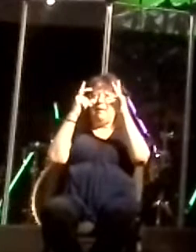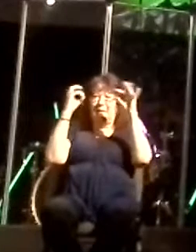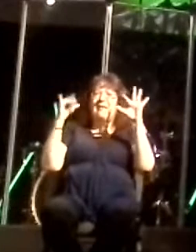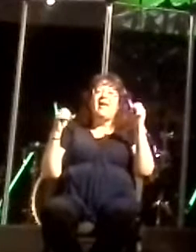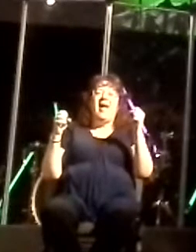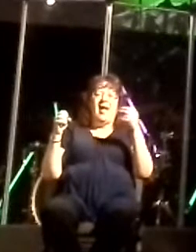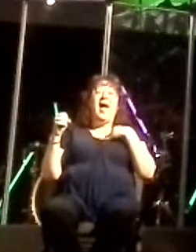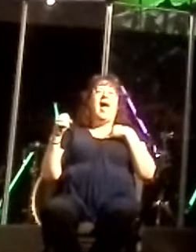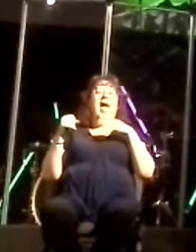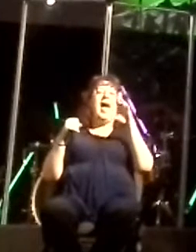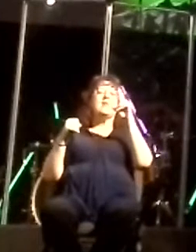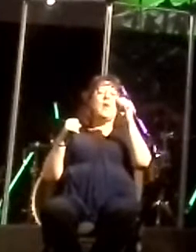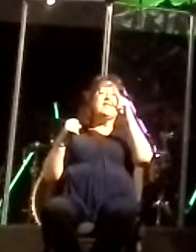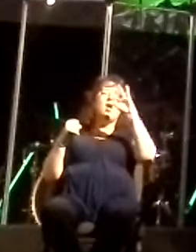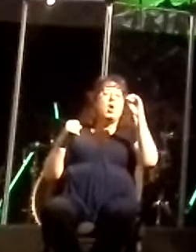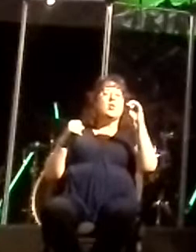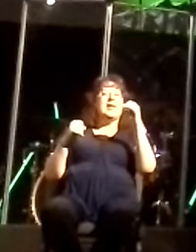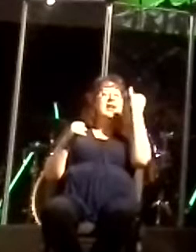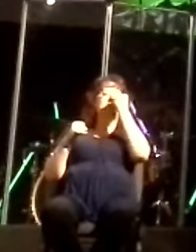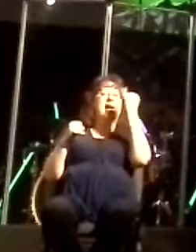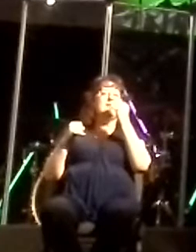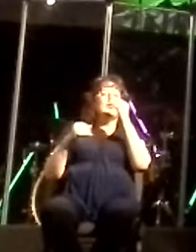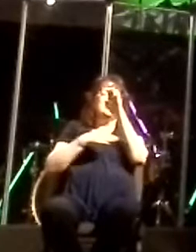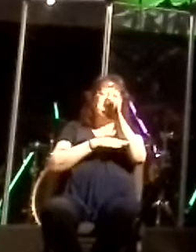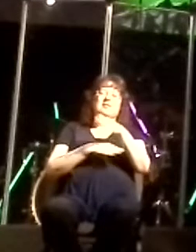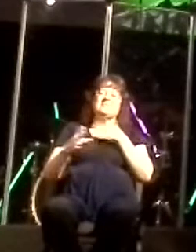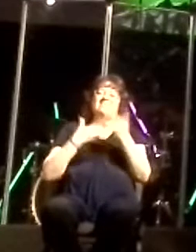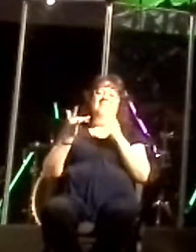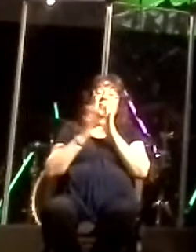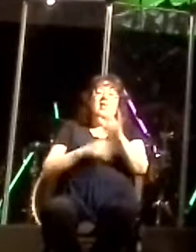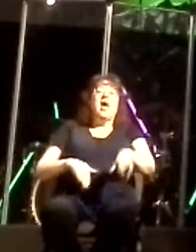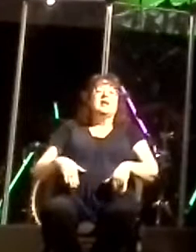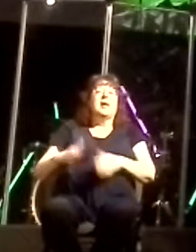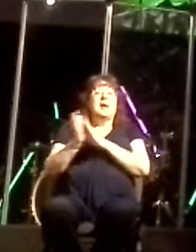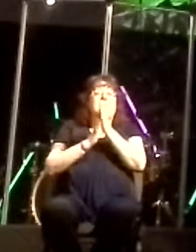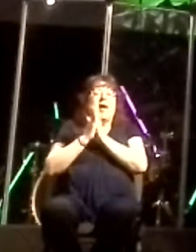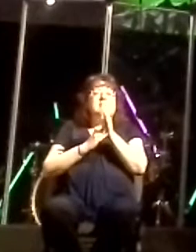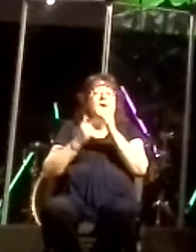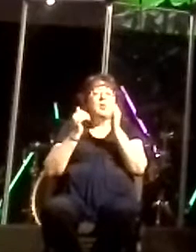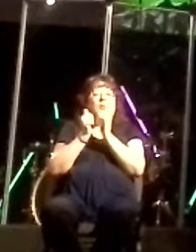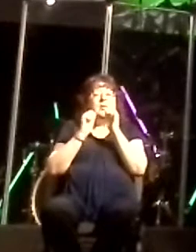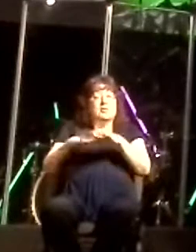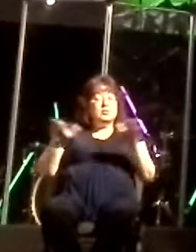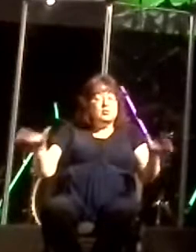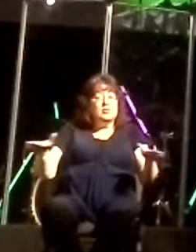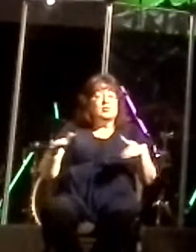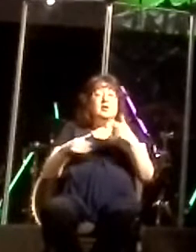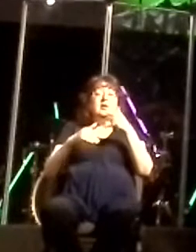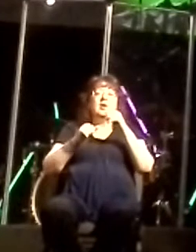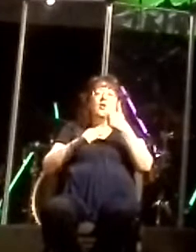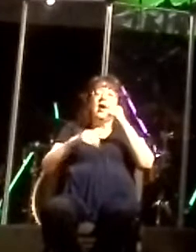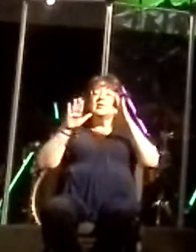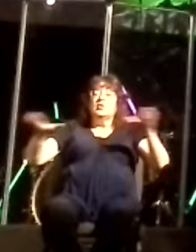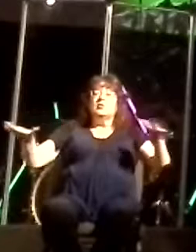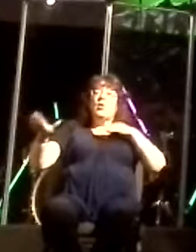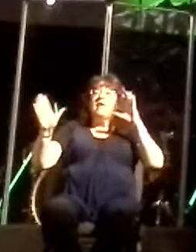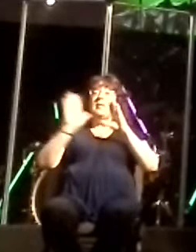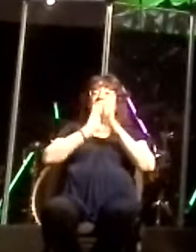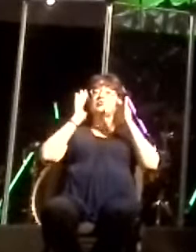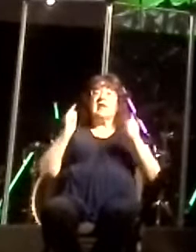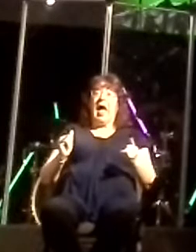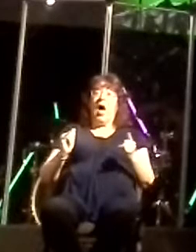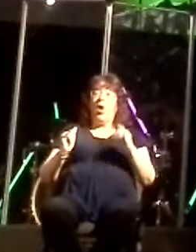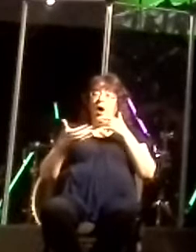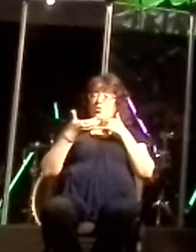All right, yeah, we're going to have some ravioli, some Italian food this afternoon. I can't wait for that. We're passionate about our kids and our grandkids. How many of you have pictures right